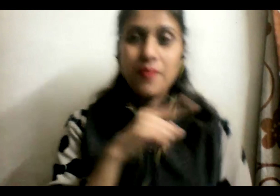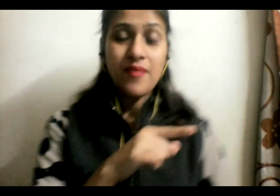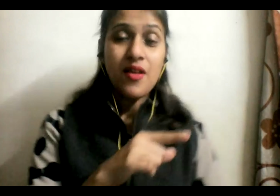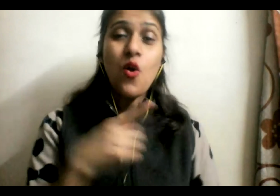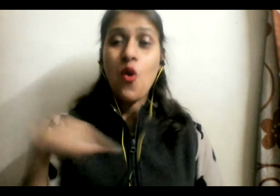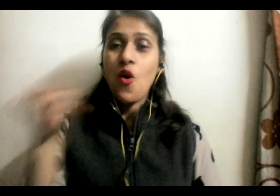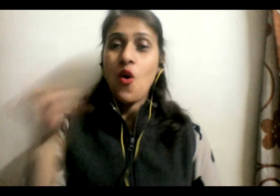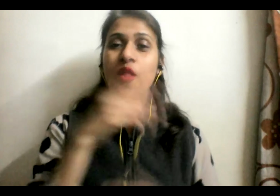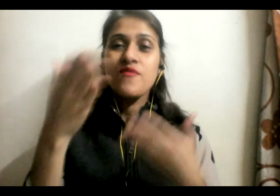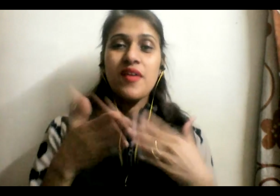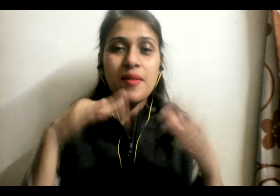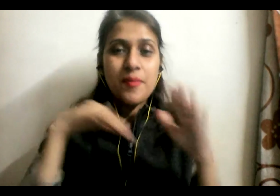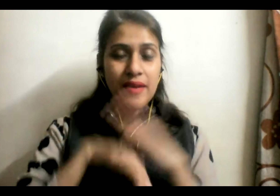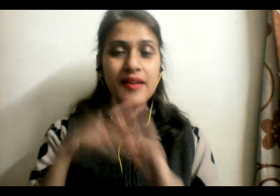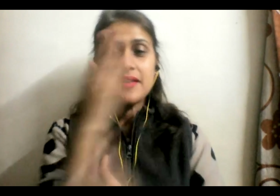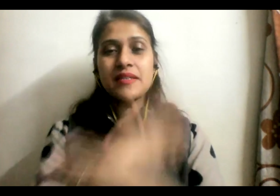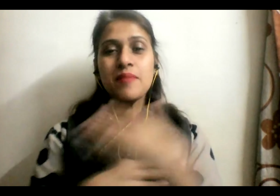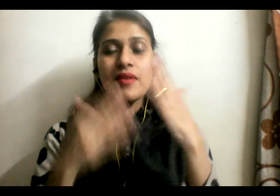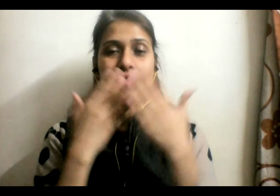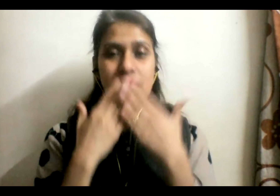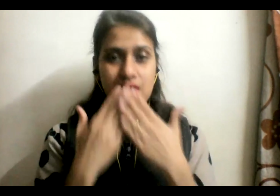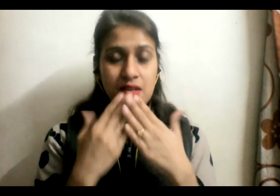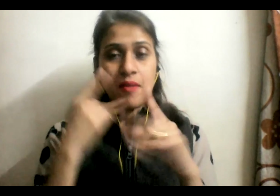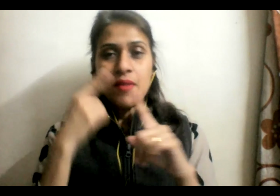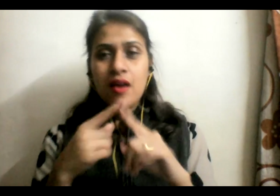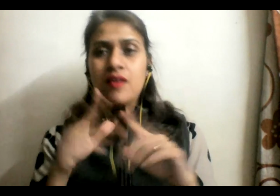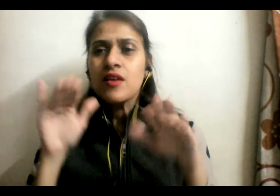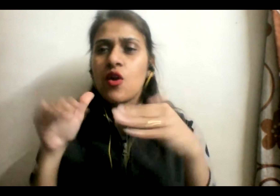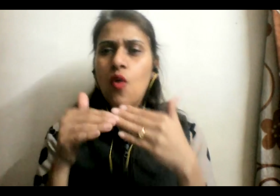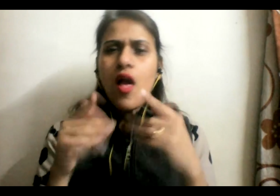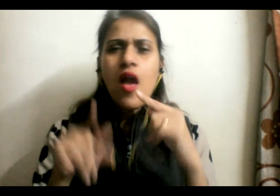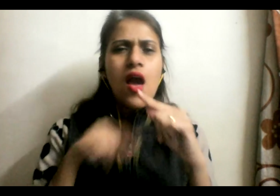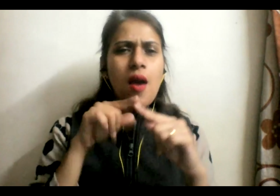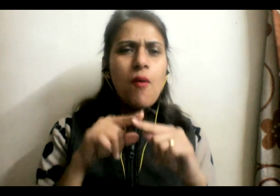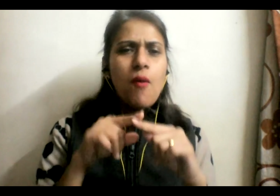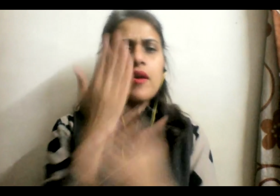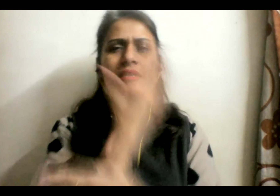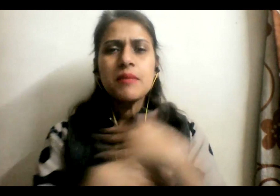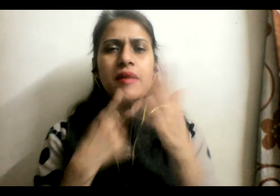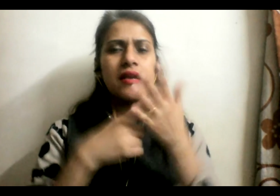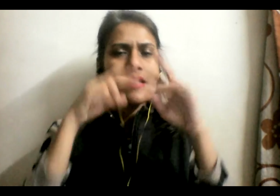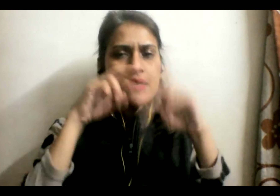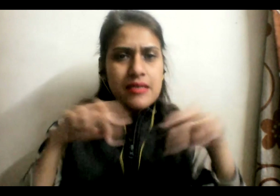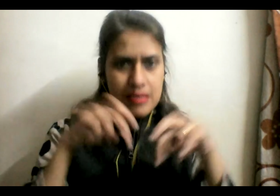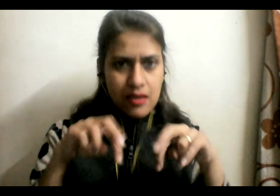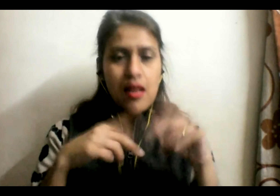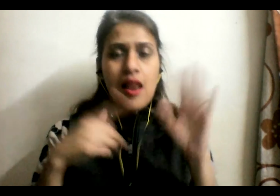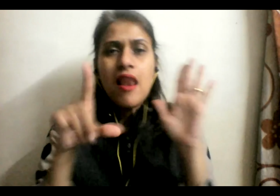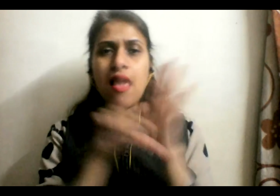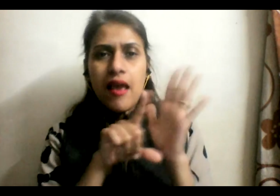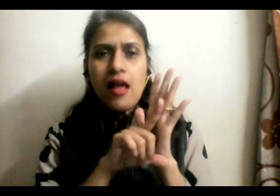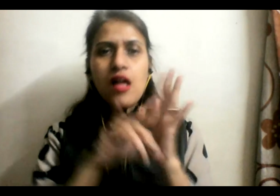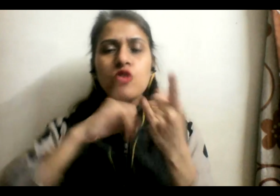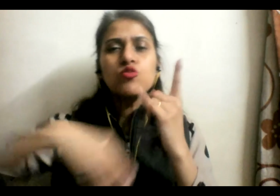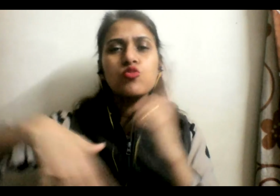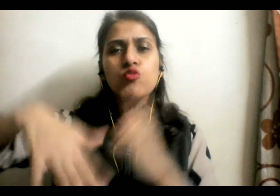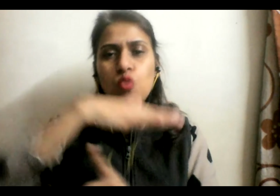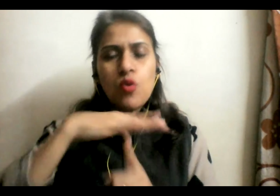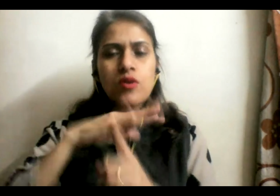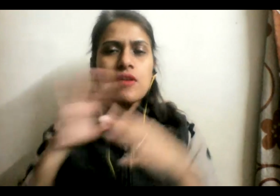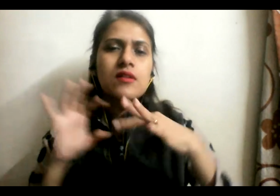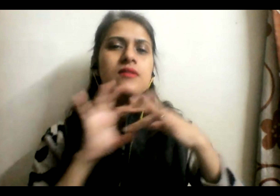studies titled An Introduction to Disability Research, a Legal and Social Studies